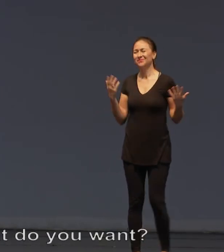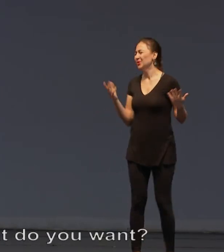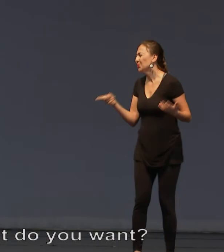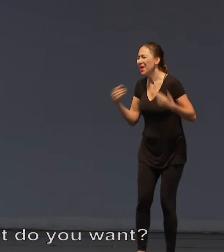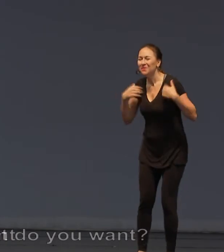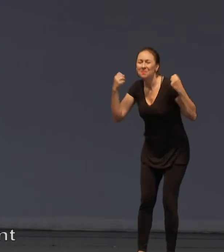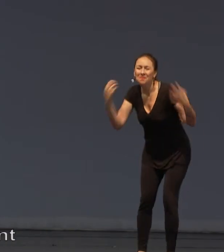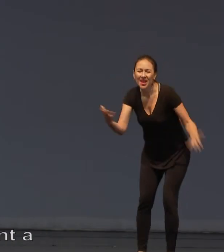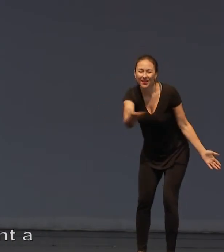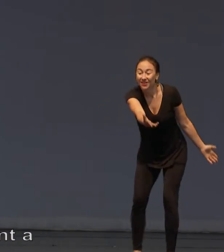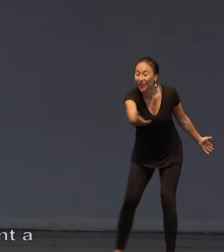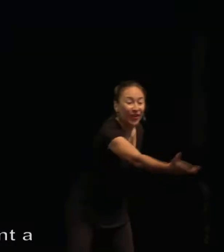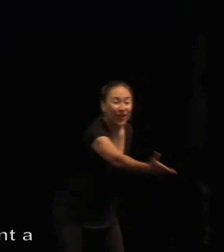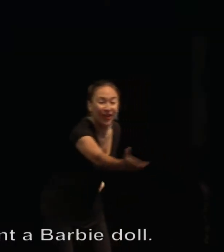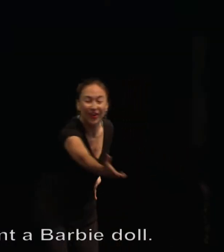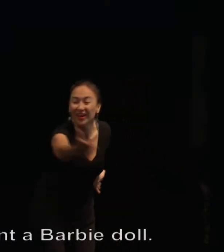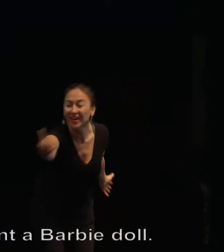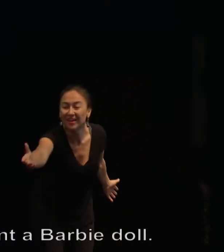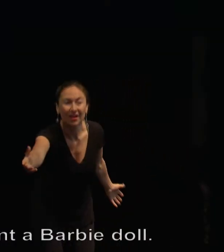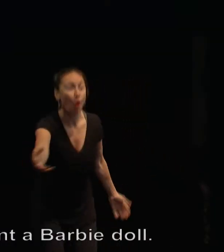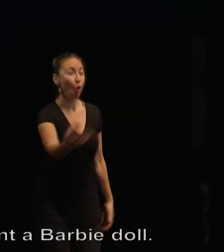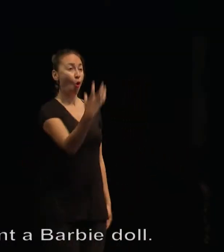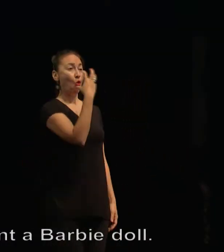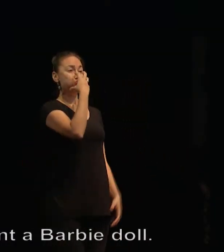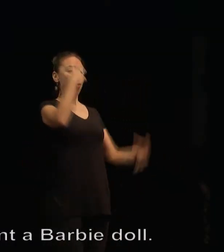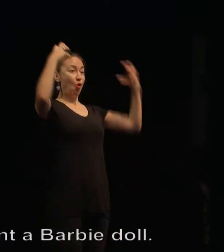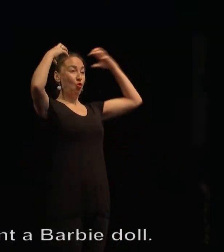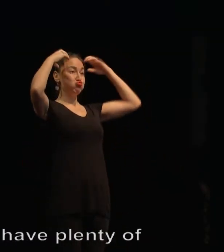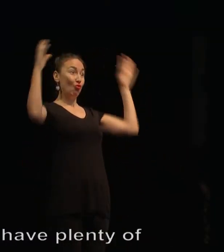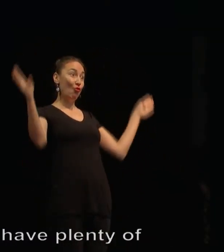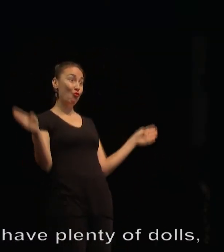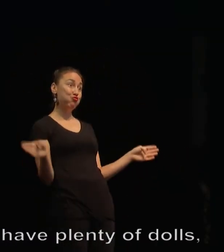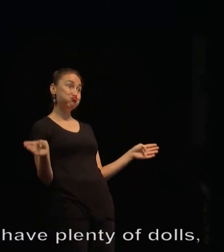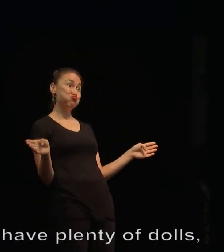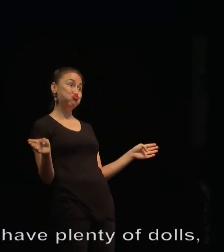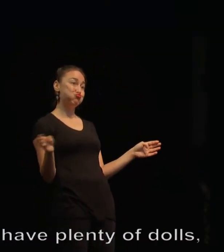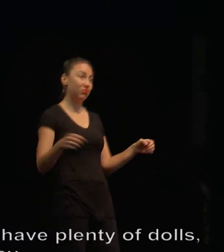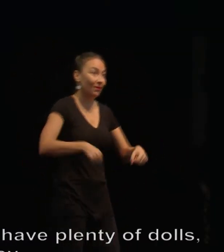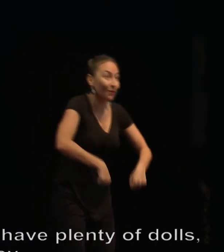You have plenty of dolls, honey.